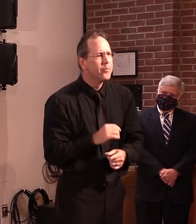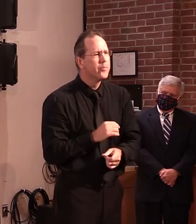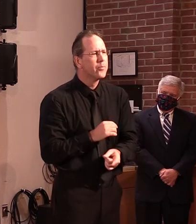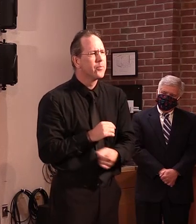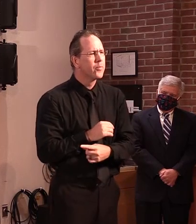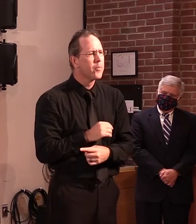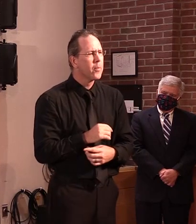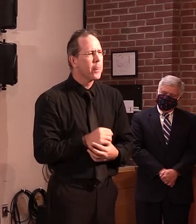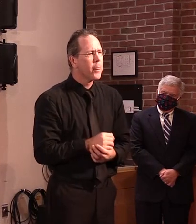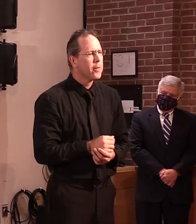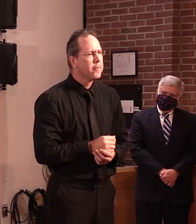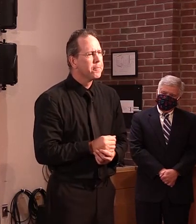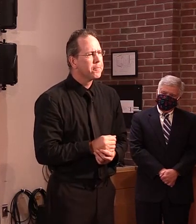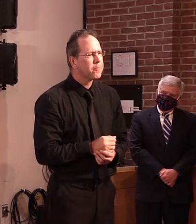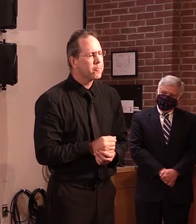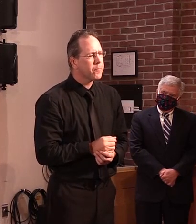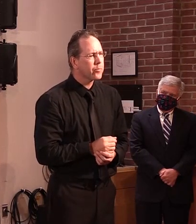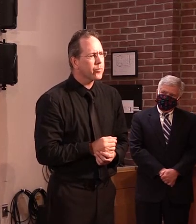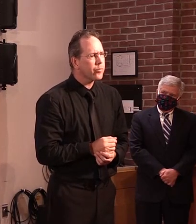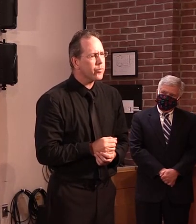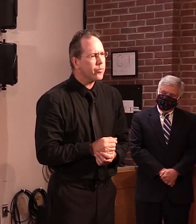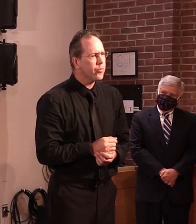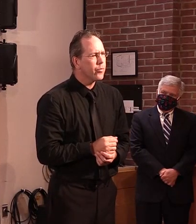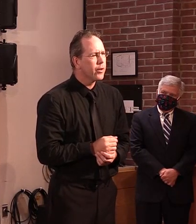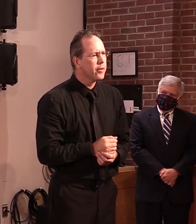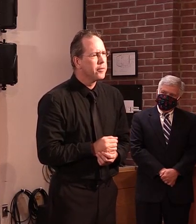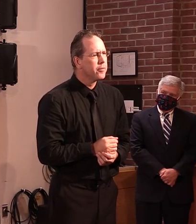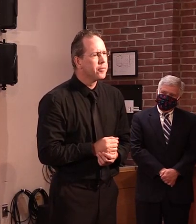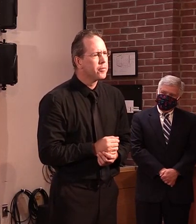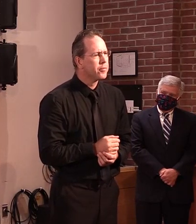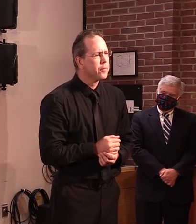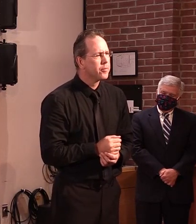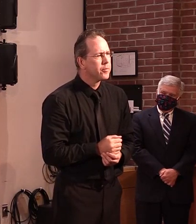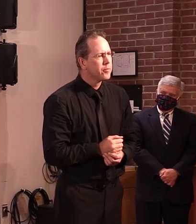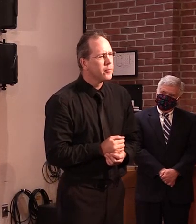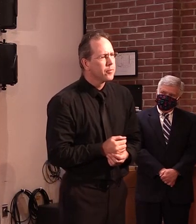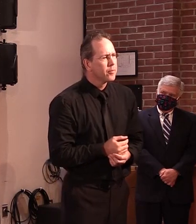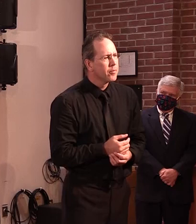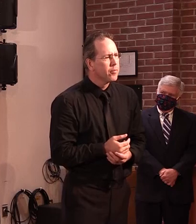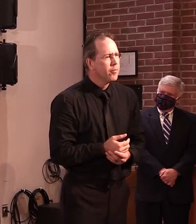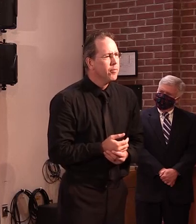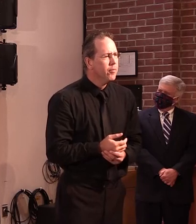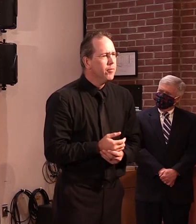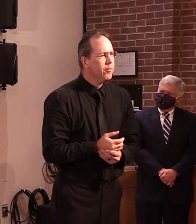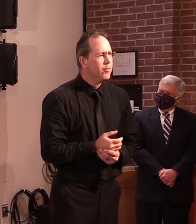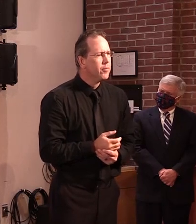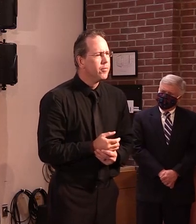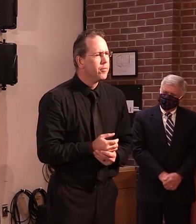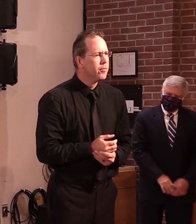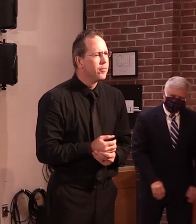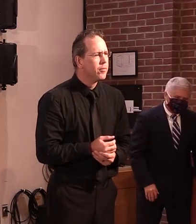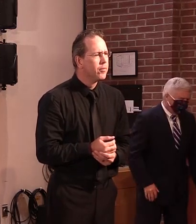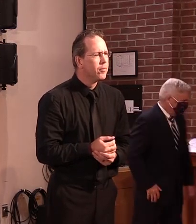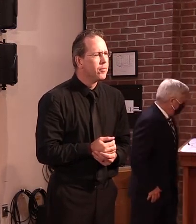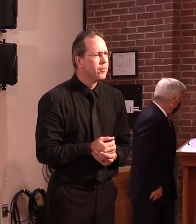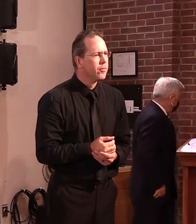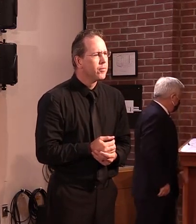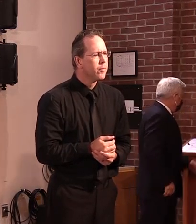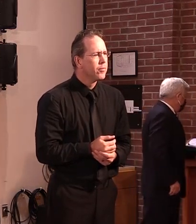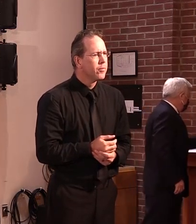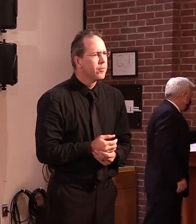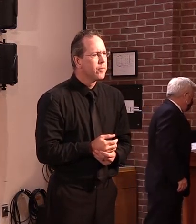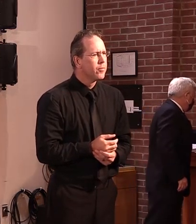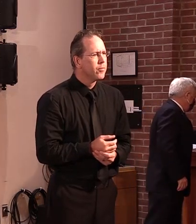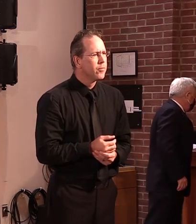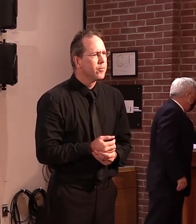for students in these off-site learning hubs, especially given that there's students mixing in these hubs that are out of